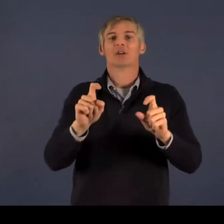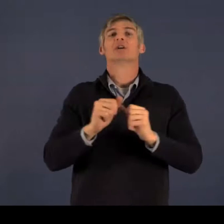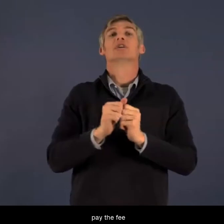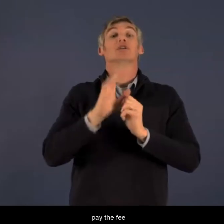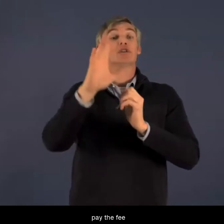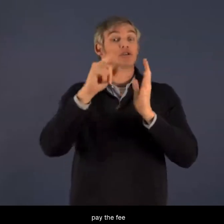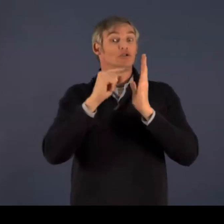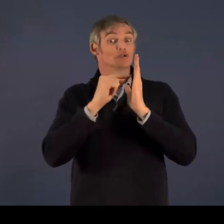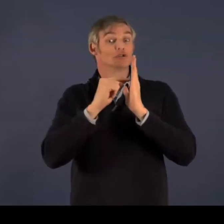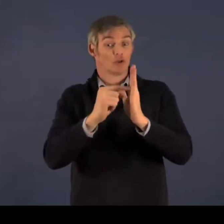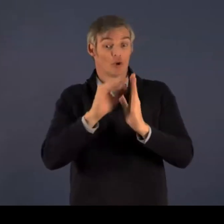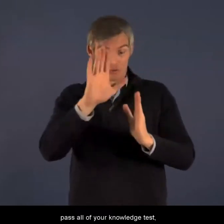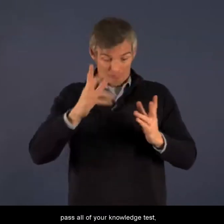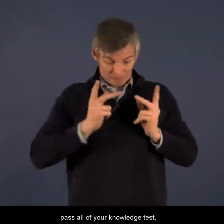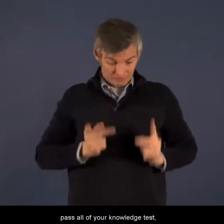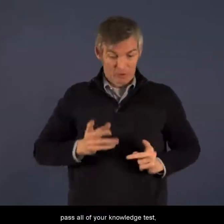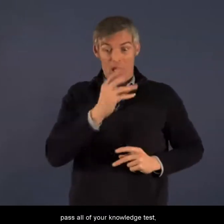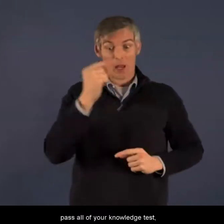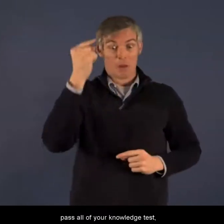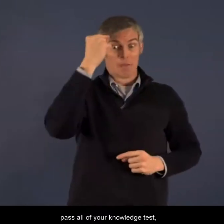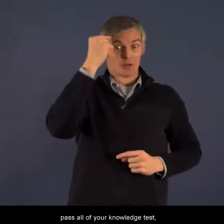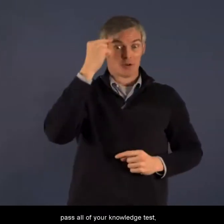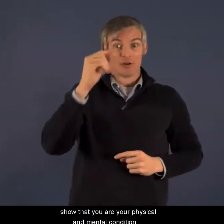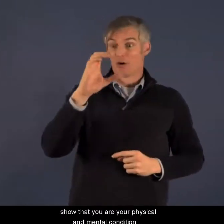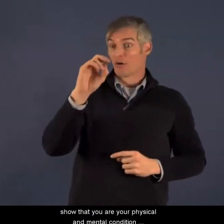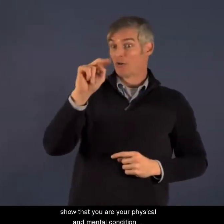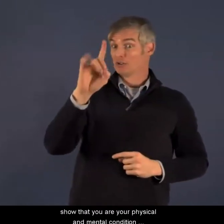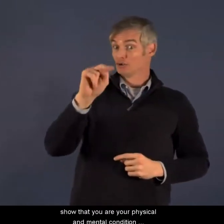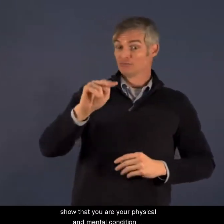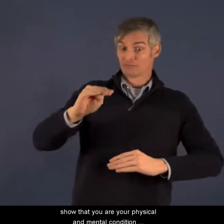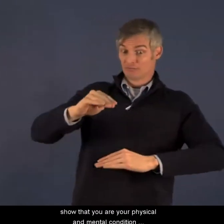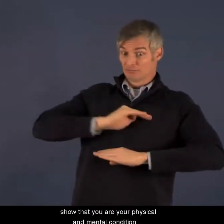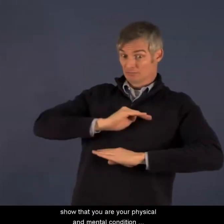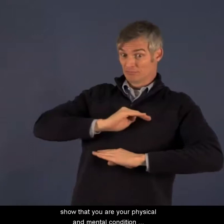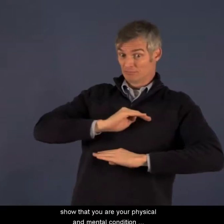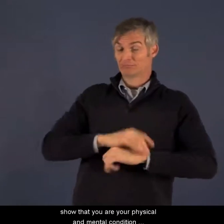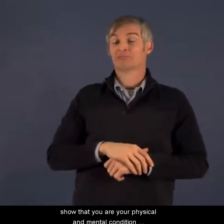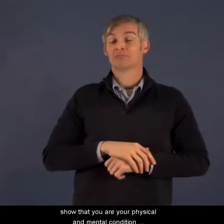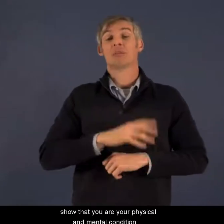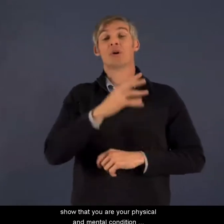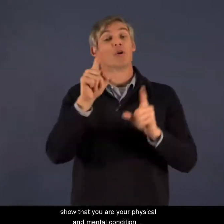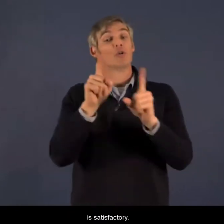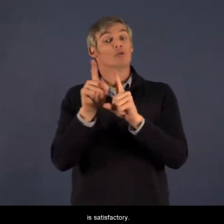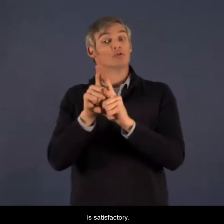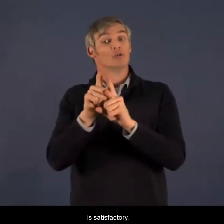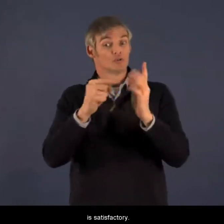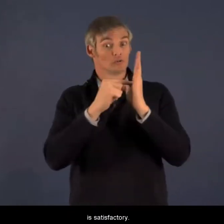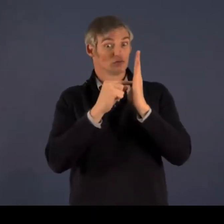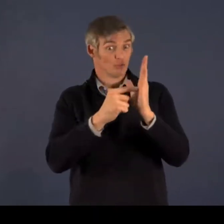pay the fee, pass all your knowledge tests, show that your physical and mental condition is satisfactory,